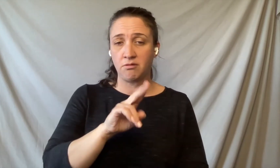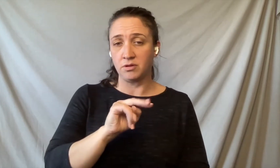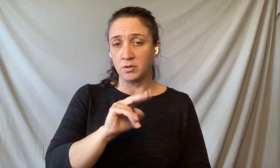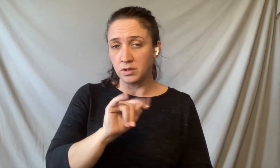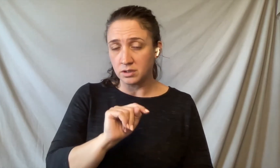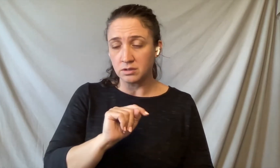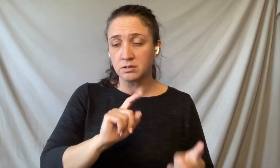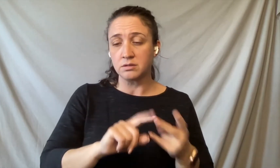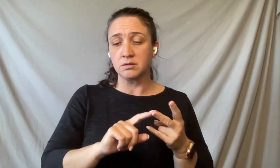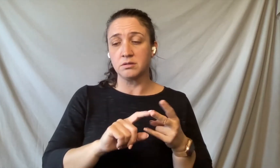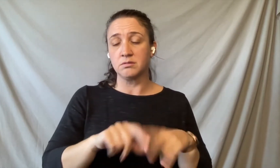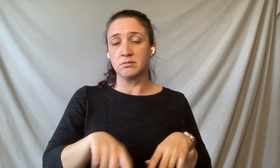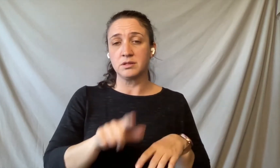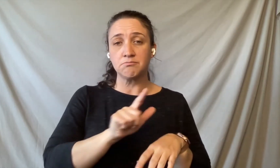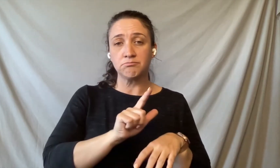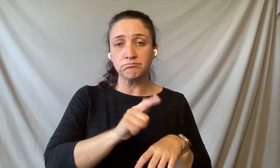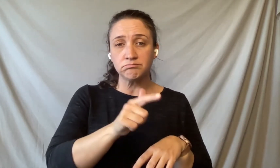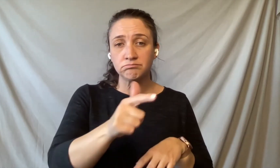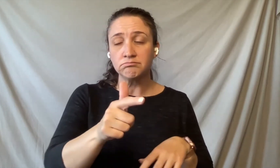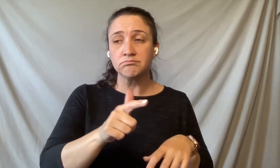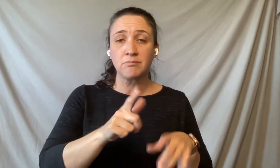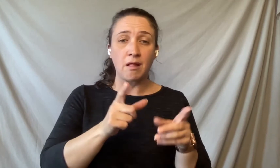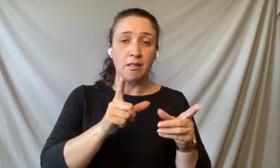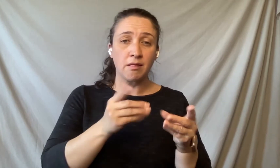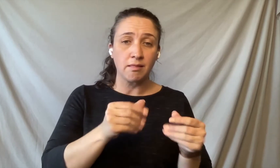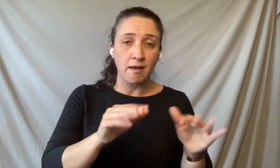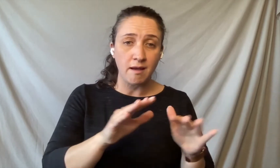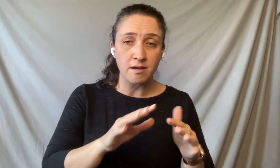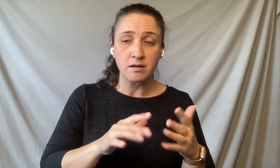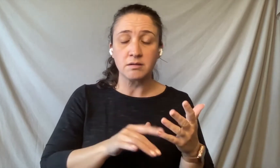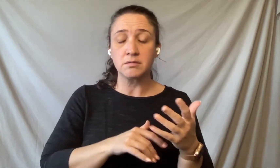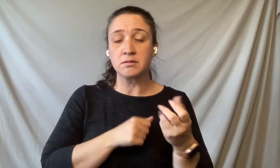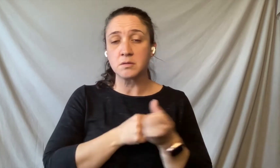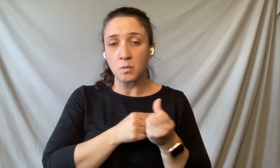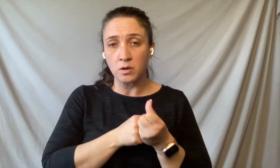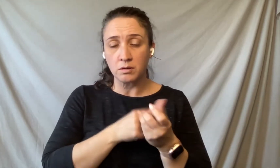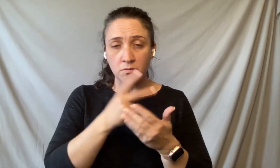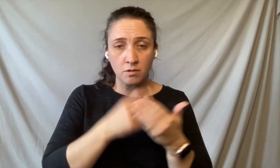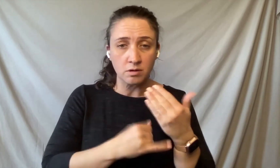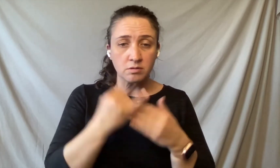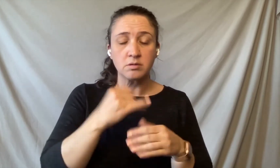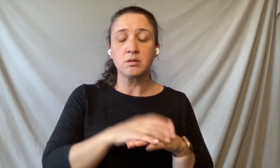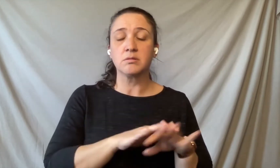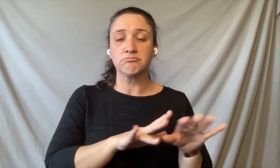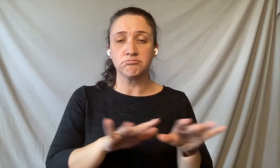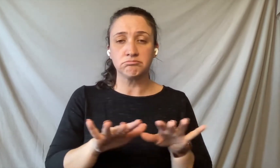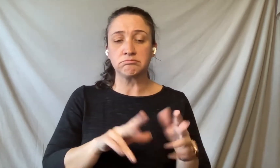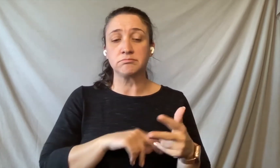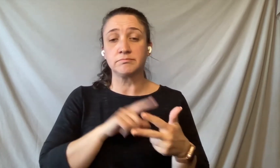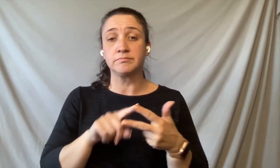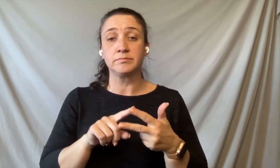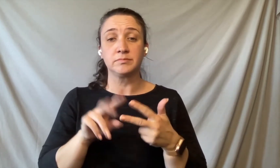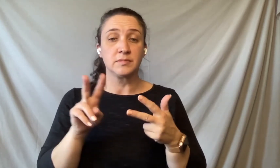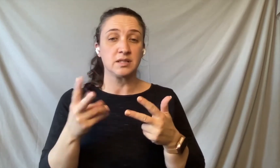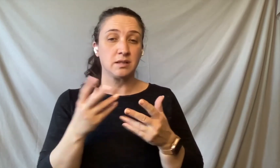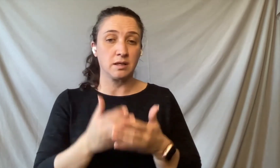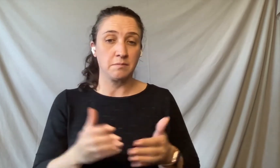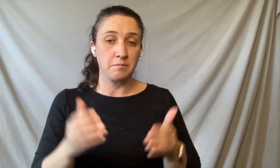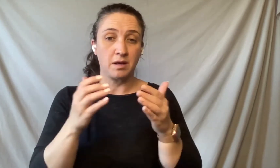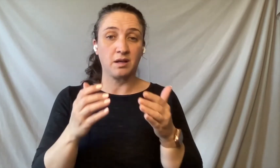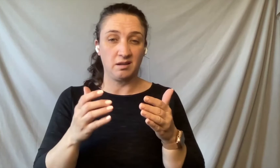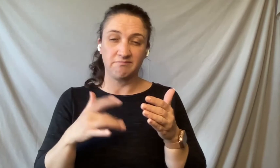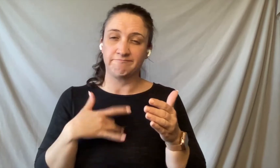land, supporting projects, lowering AMIs, that sort of thing. The second bucket feels like home